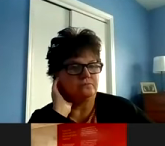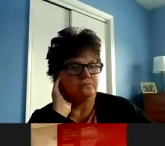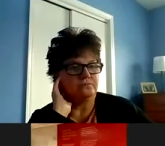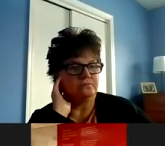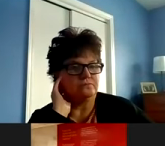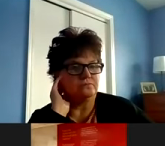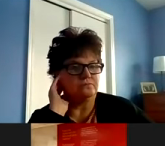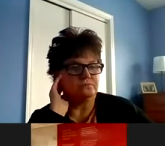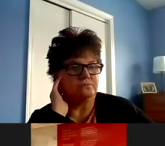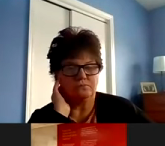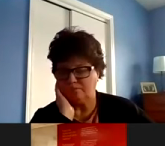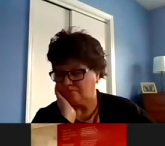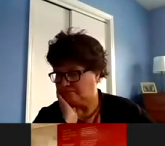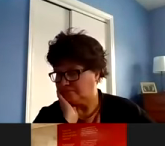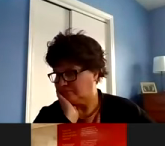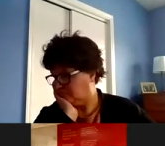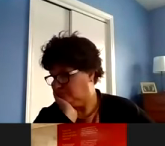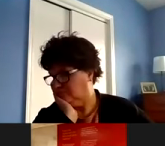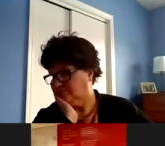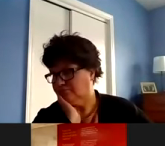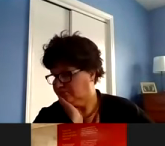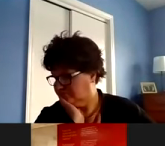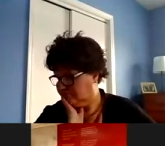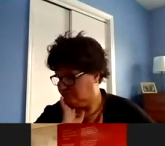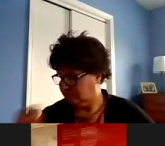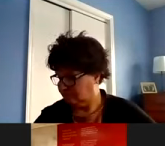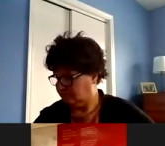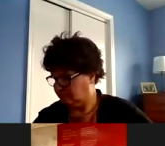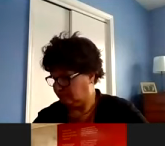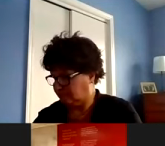Unitarian Universalist religious communities.